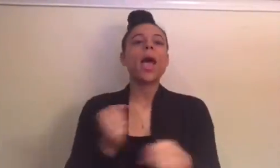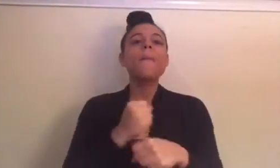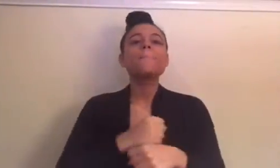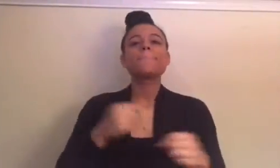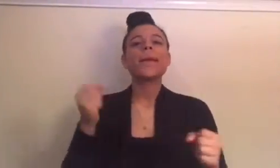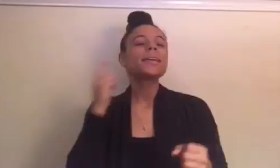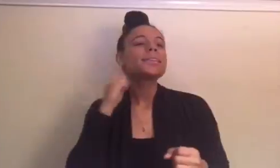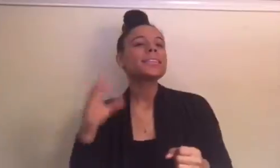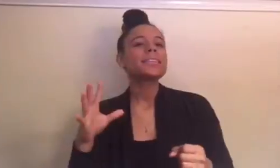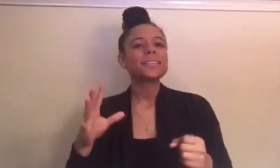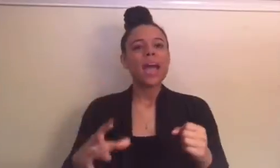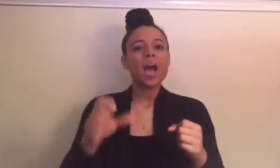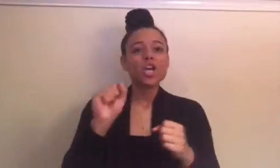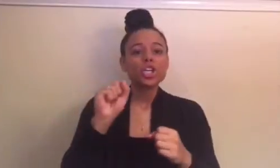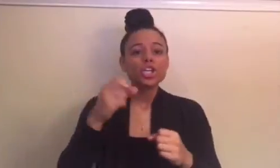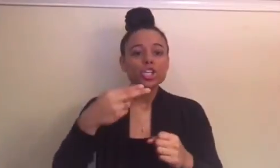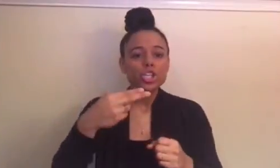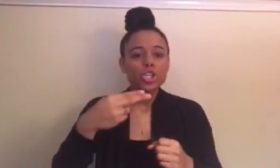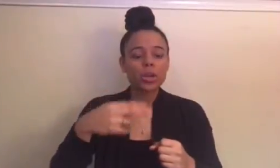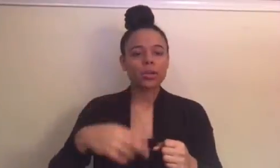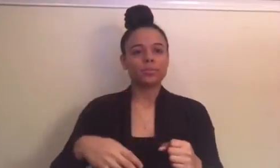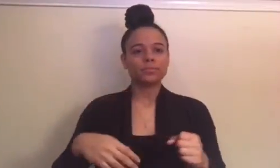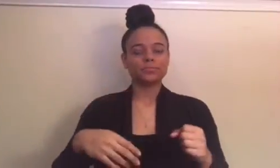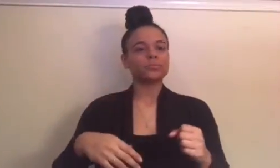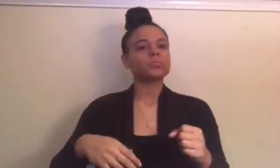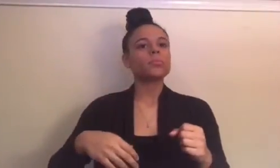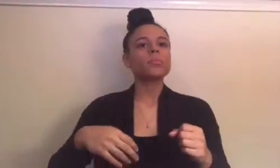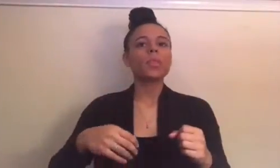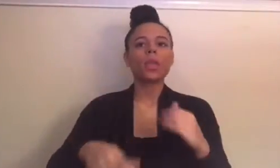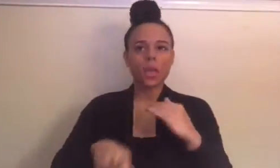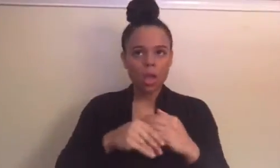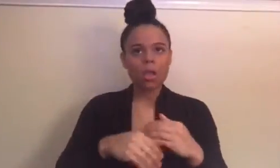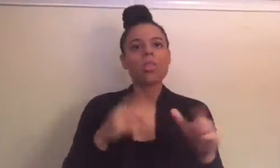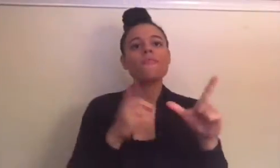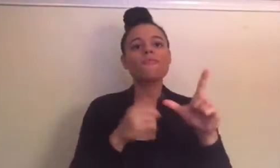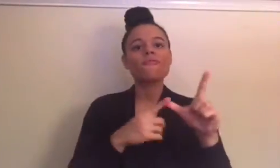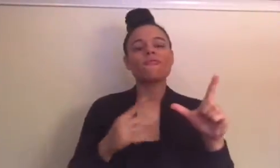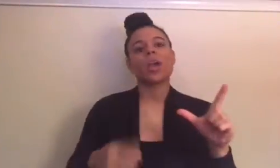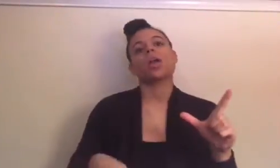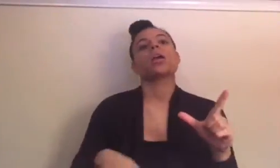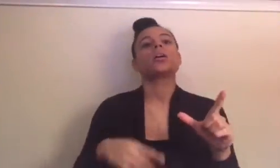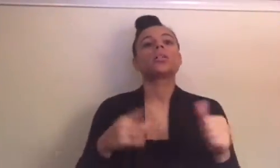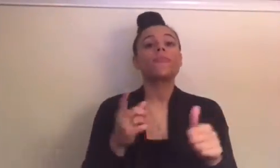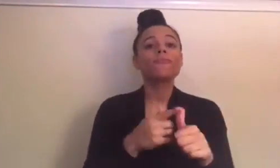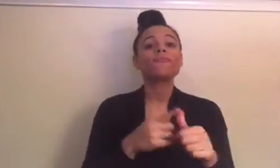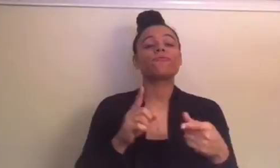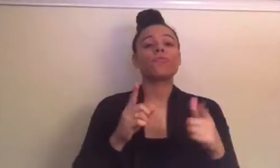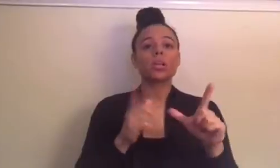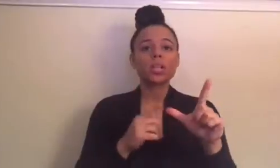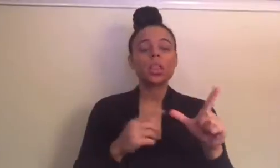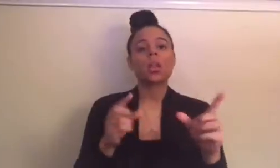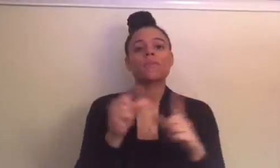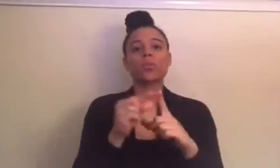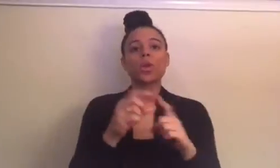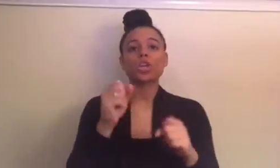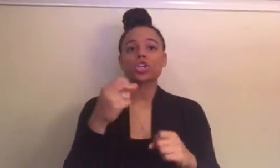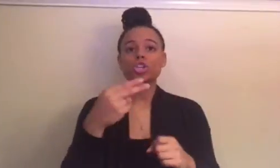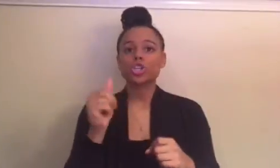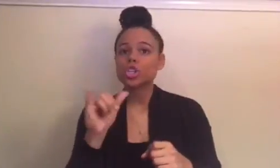sh. It's also the very first letter of the word shay'un, which means something, just like